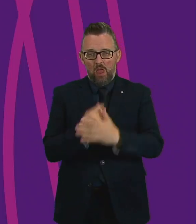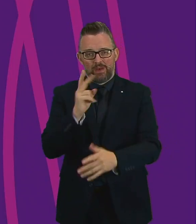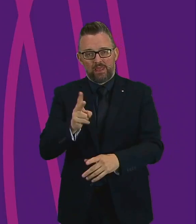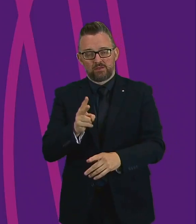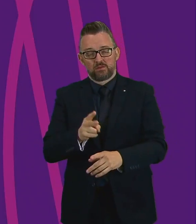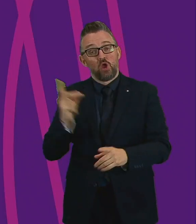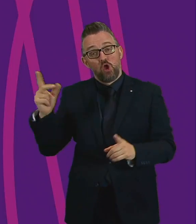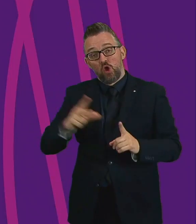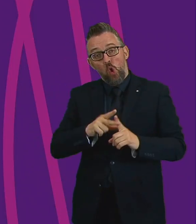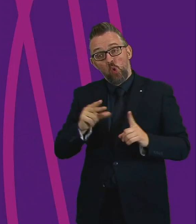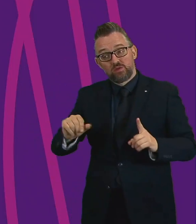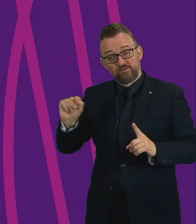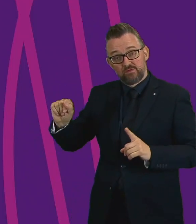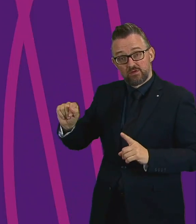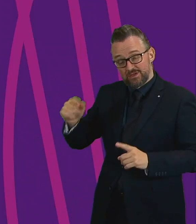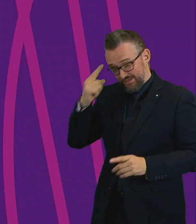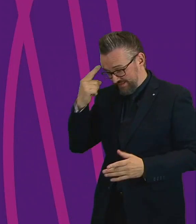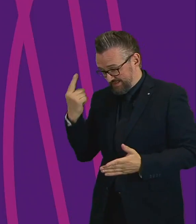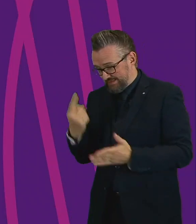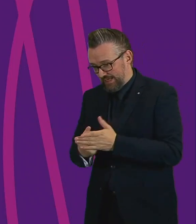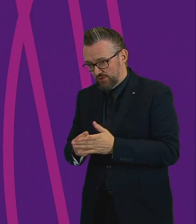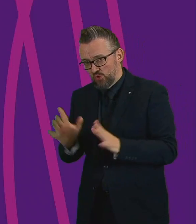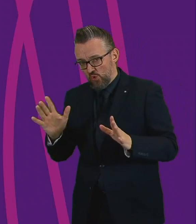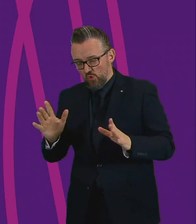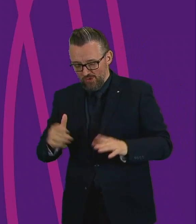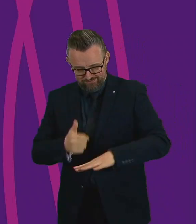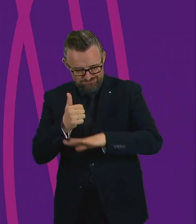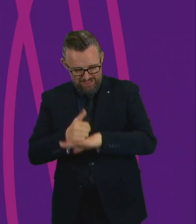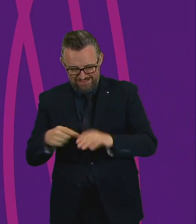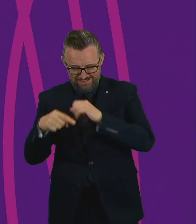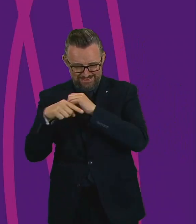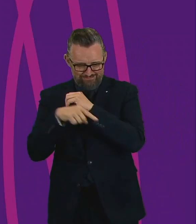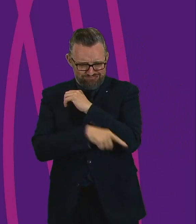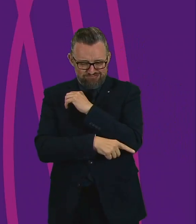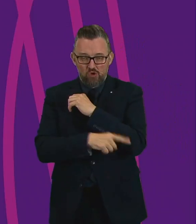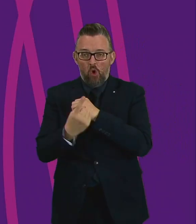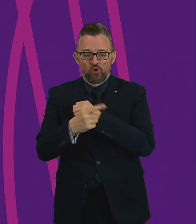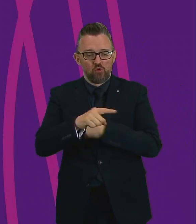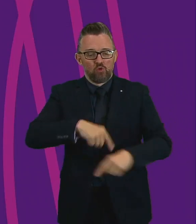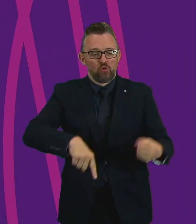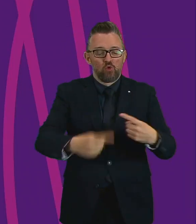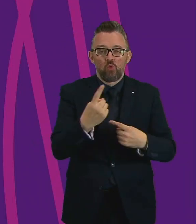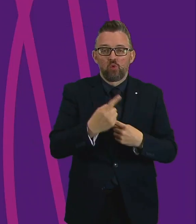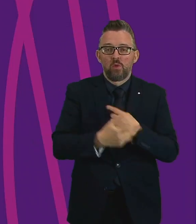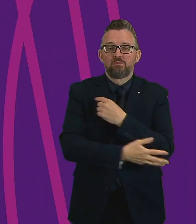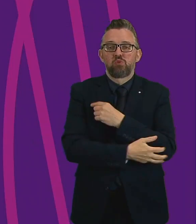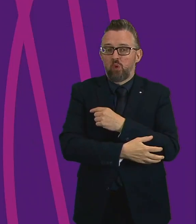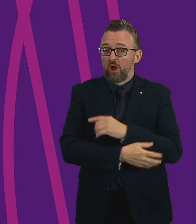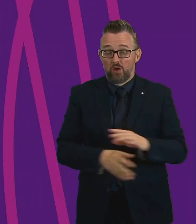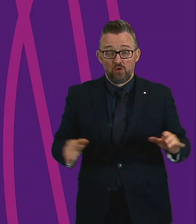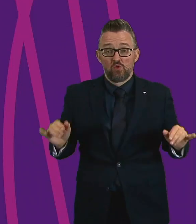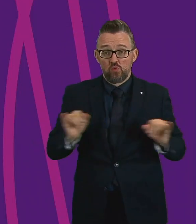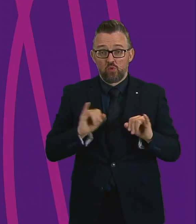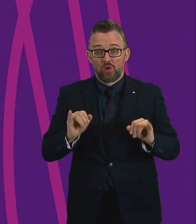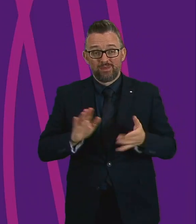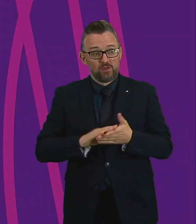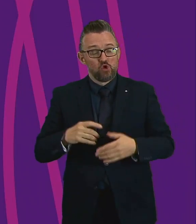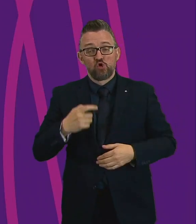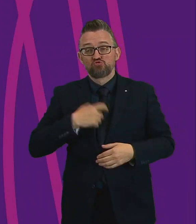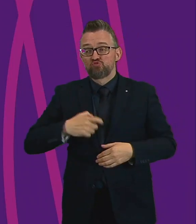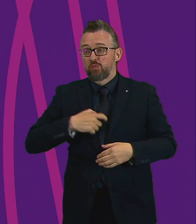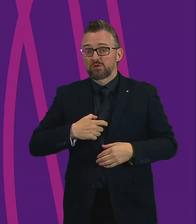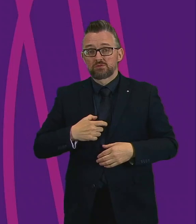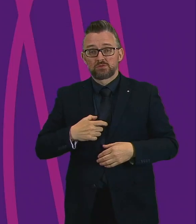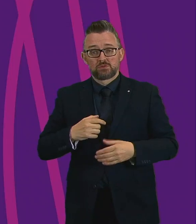Tories' decision to impose deep austerity on the least able did not just cause human misery,